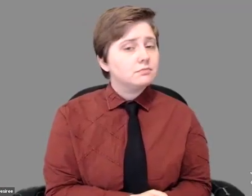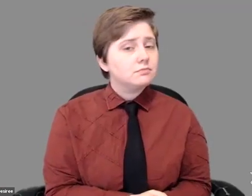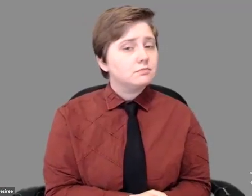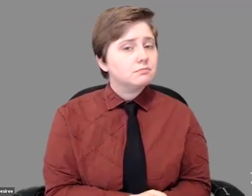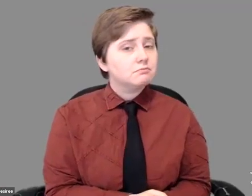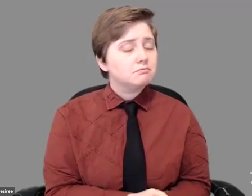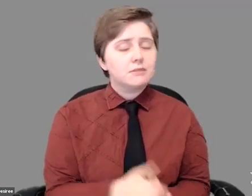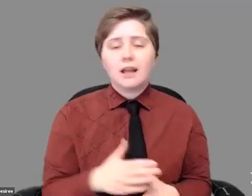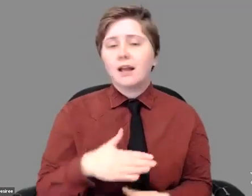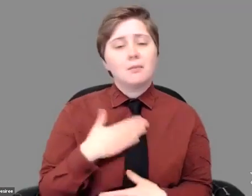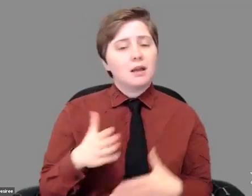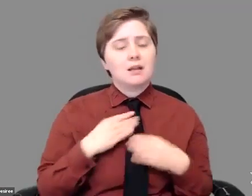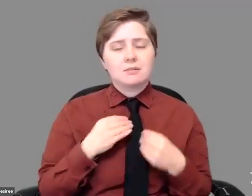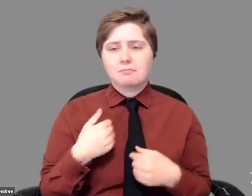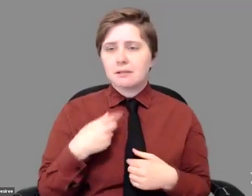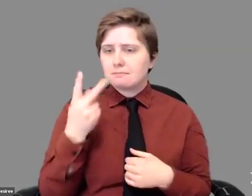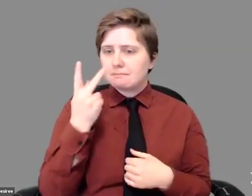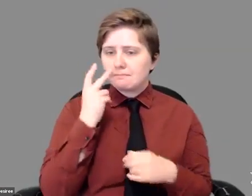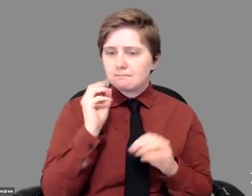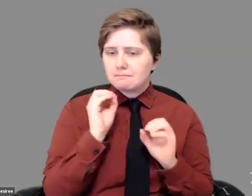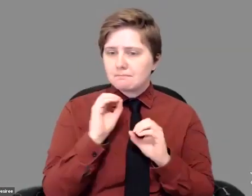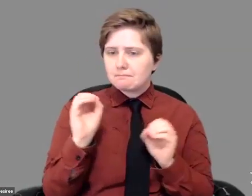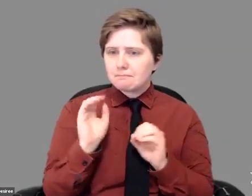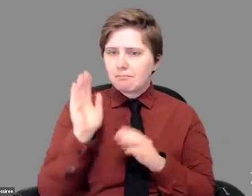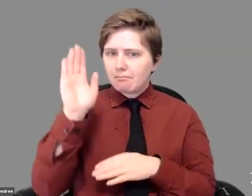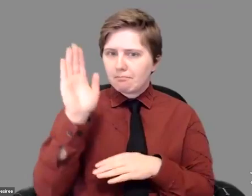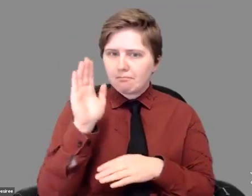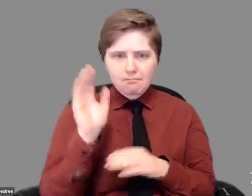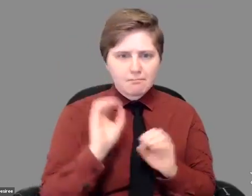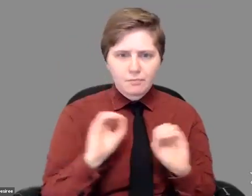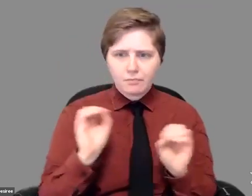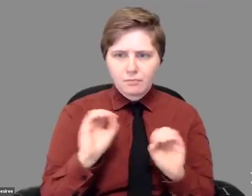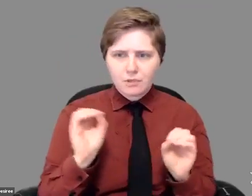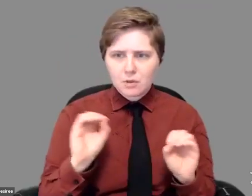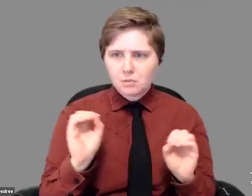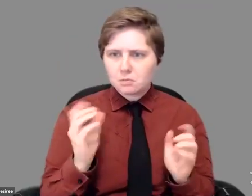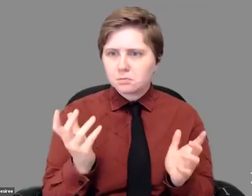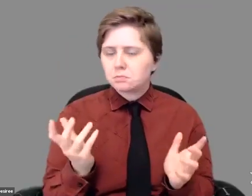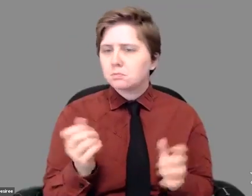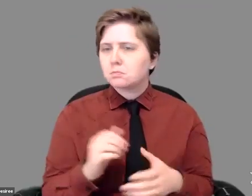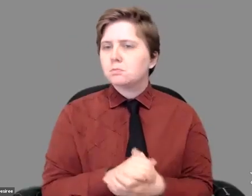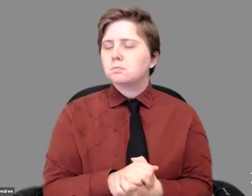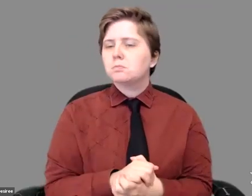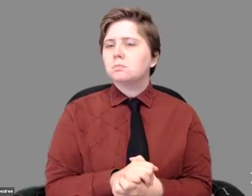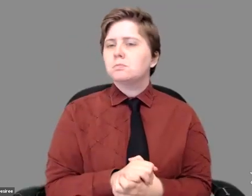Happy to take them. I don't see any other hands coming up.